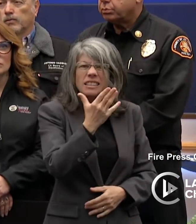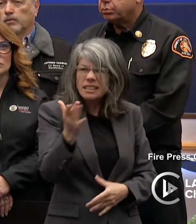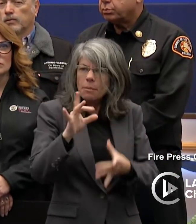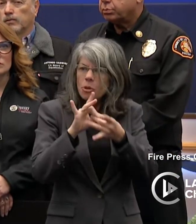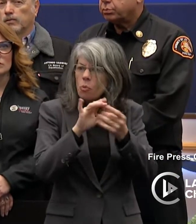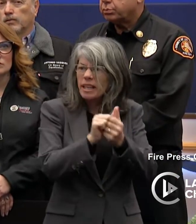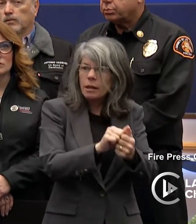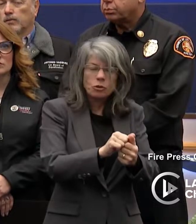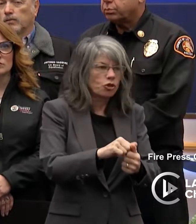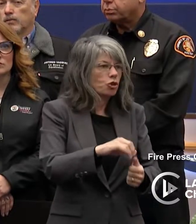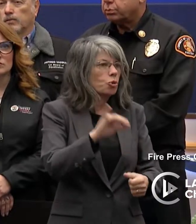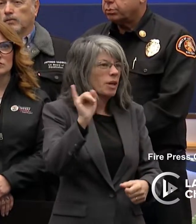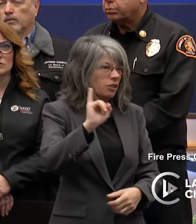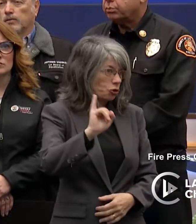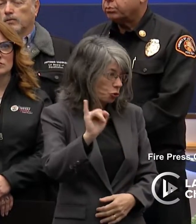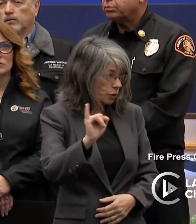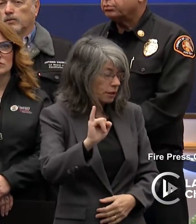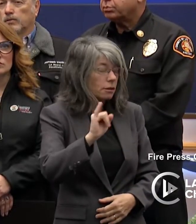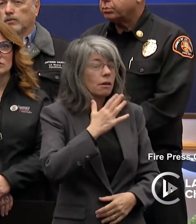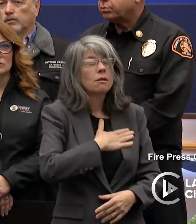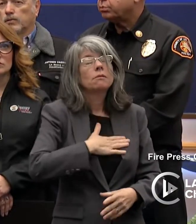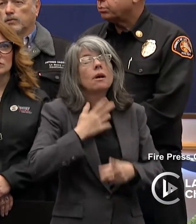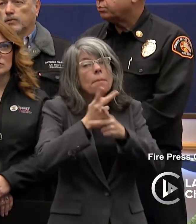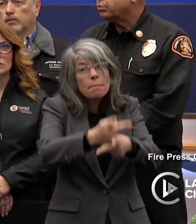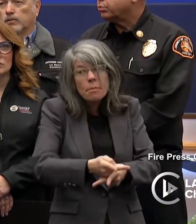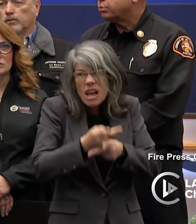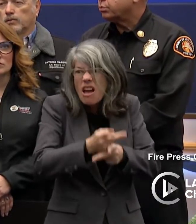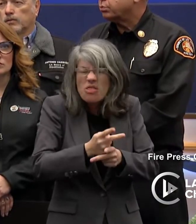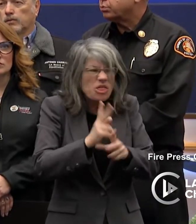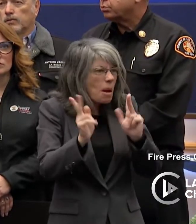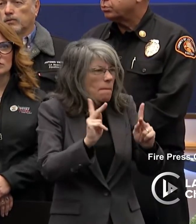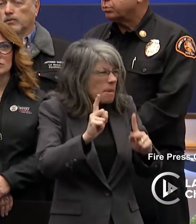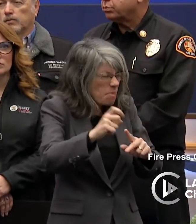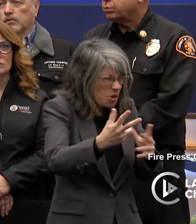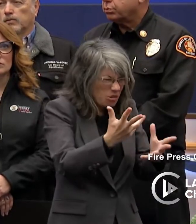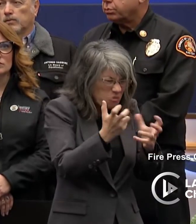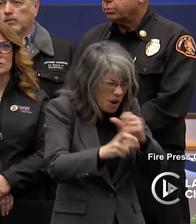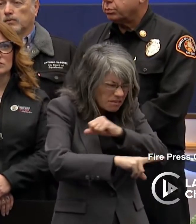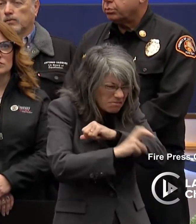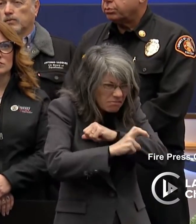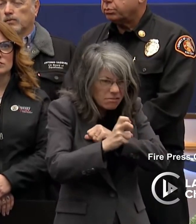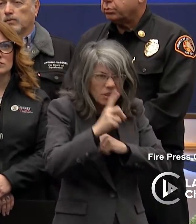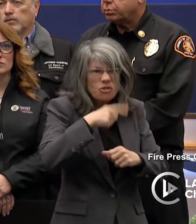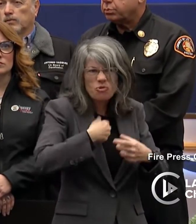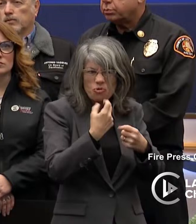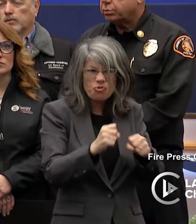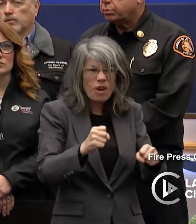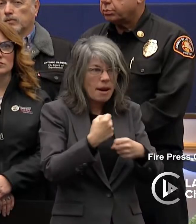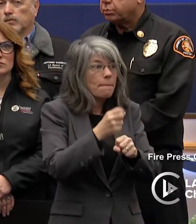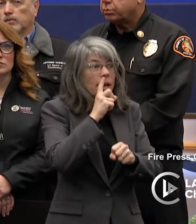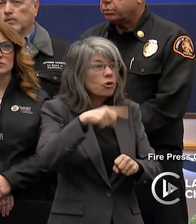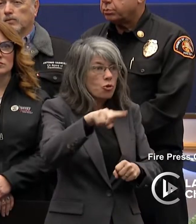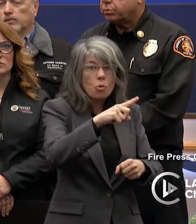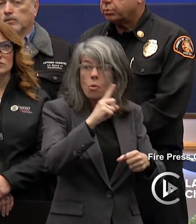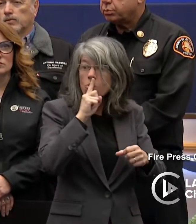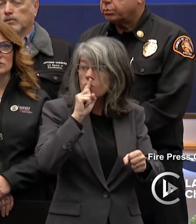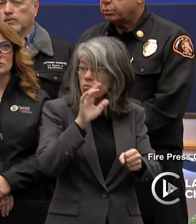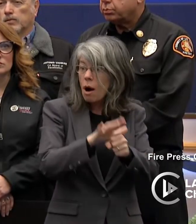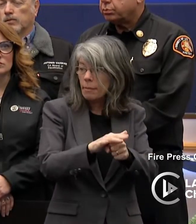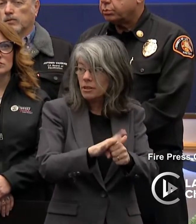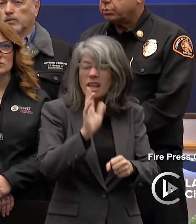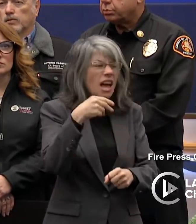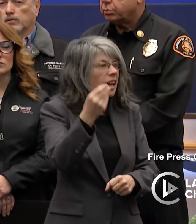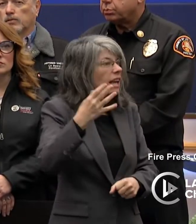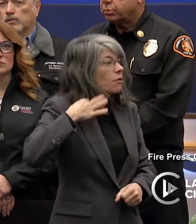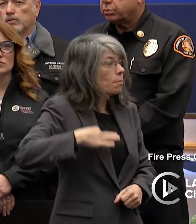to insurance. Be very careful. There are scammers out there who are going to try and make you promises that they can give you